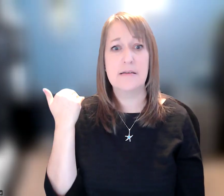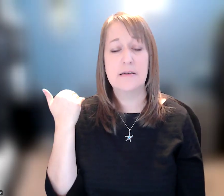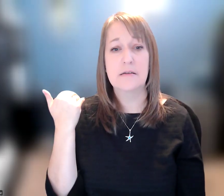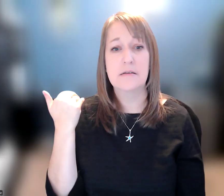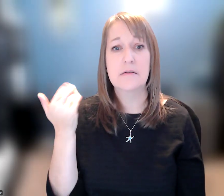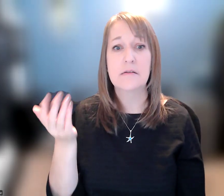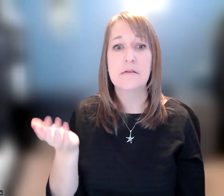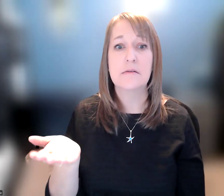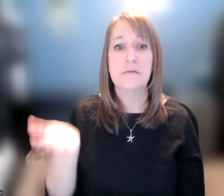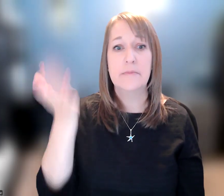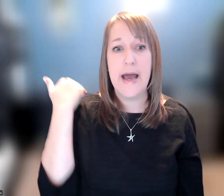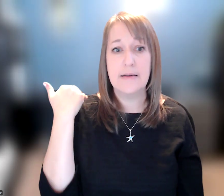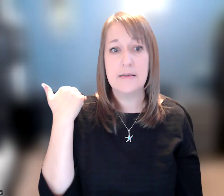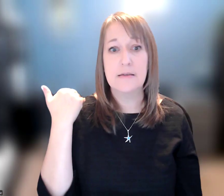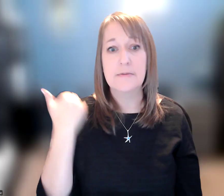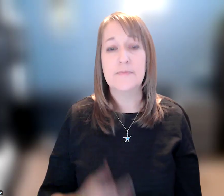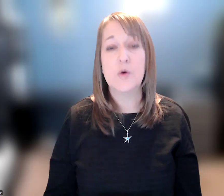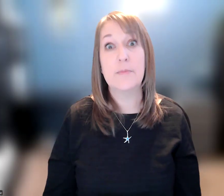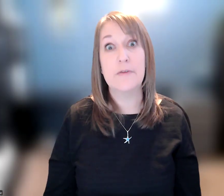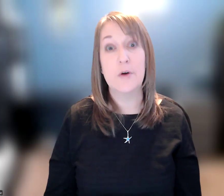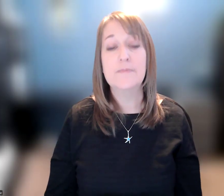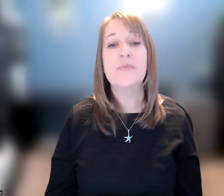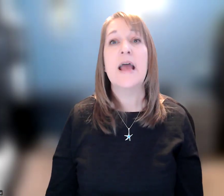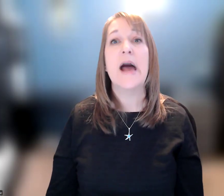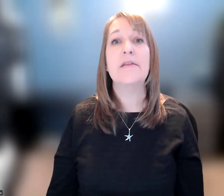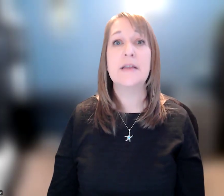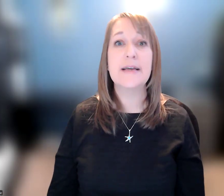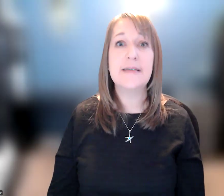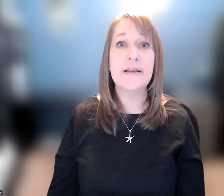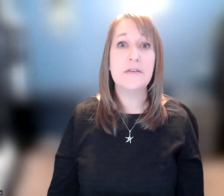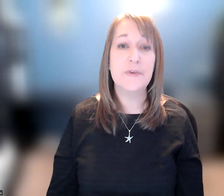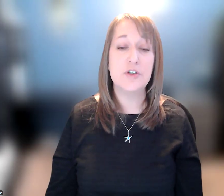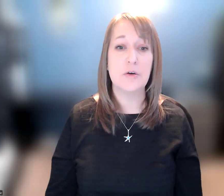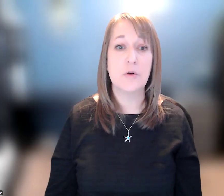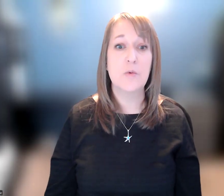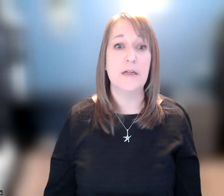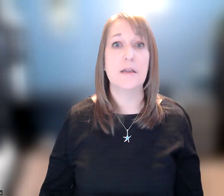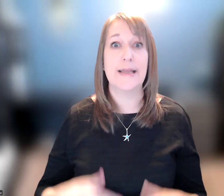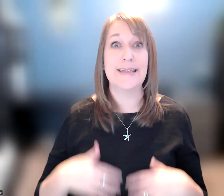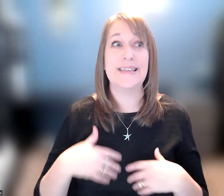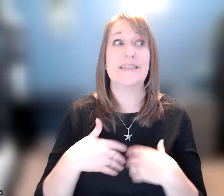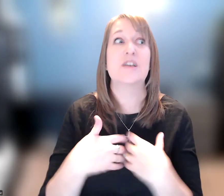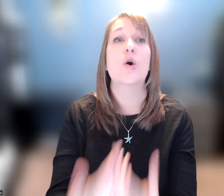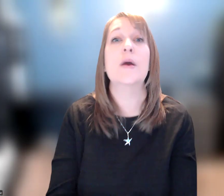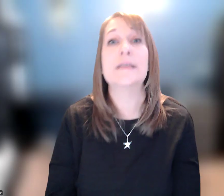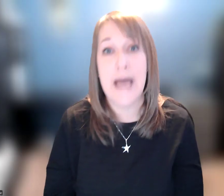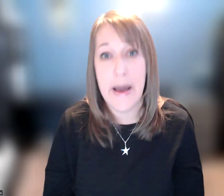past, past, or before. And then the next sign is future or will, like it's going to